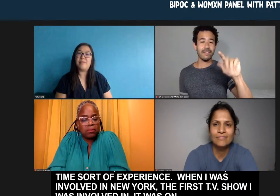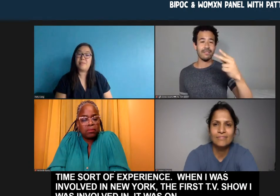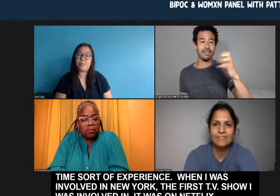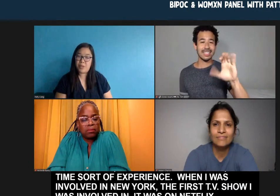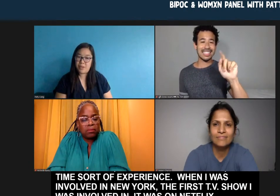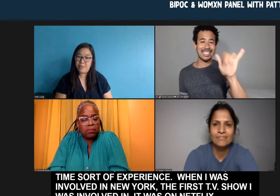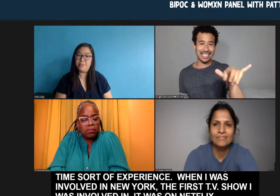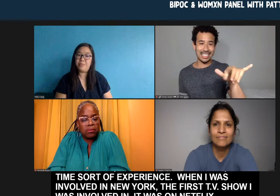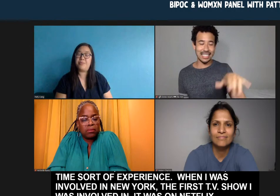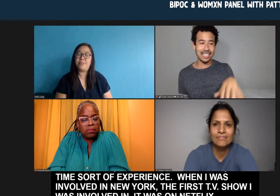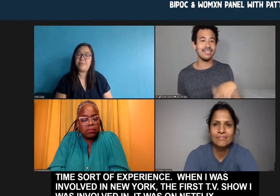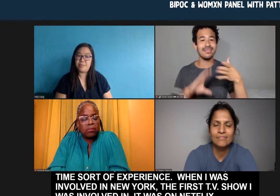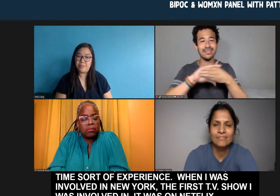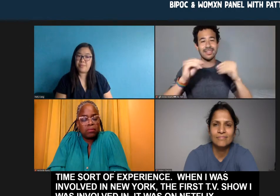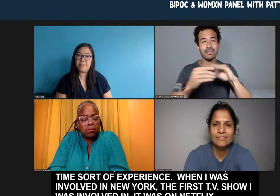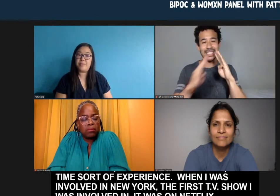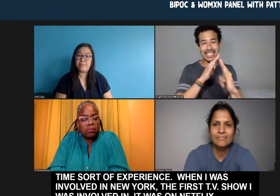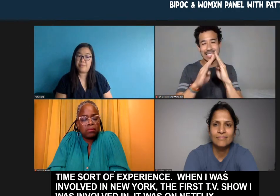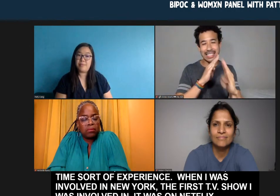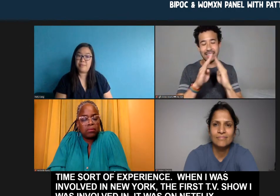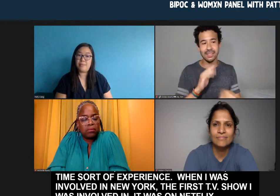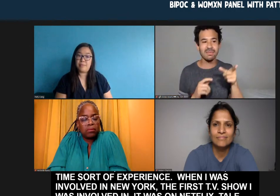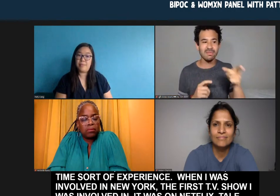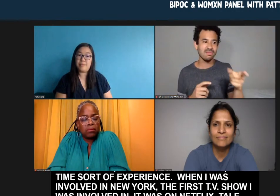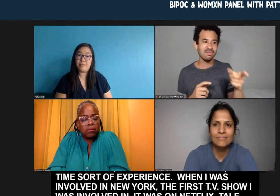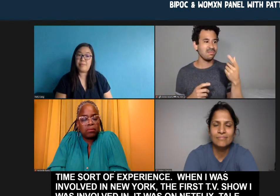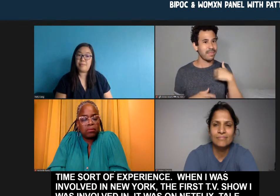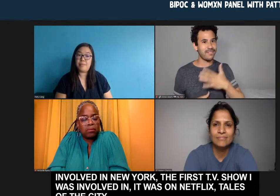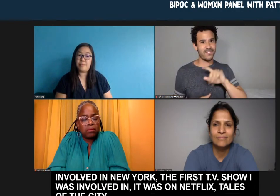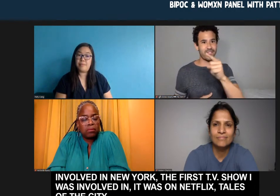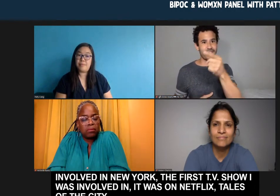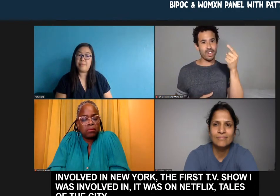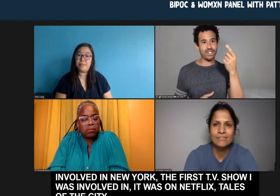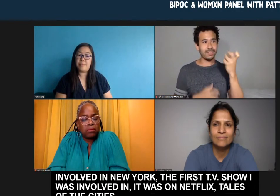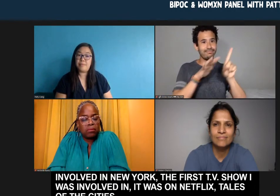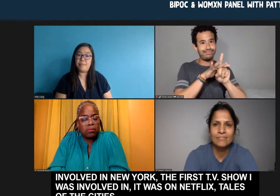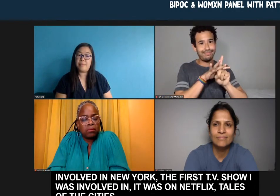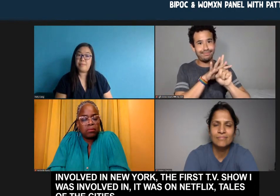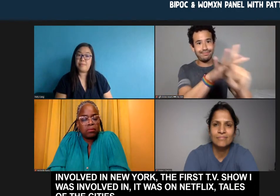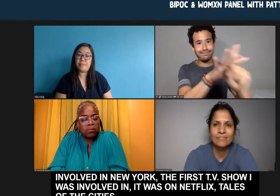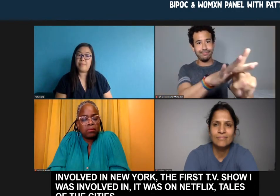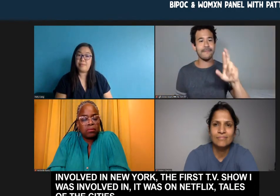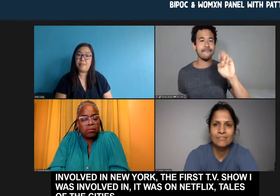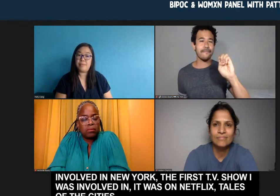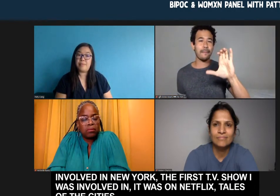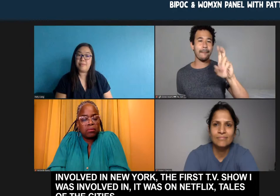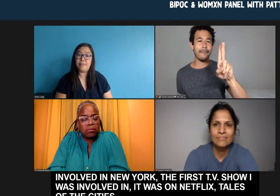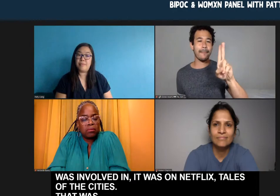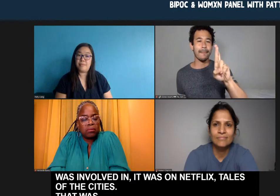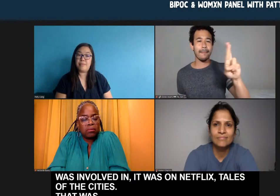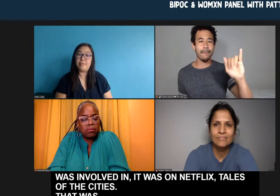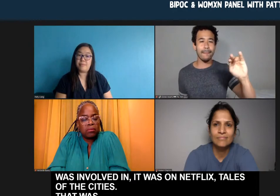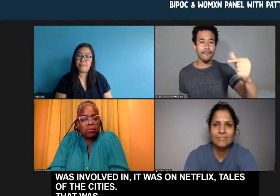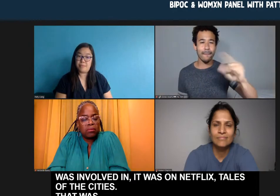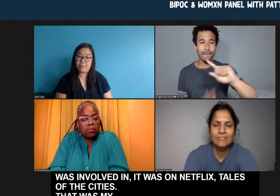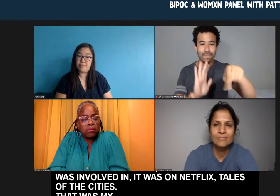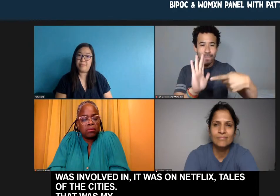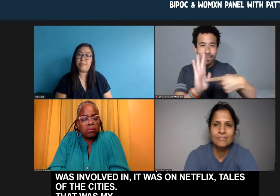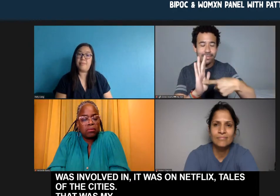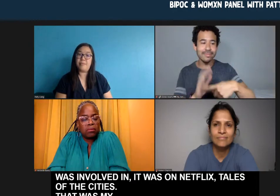Tales of the Cities. That was my first breakthrough, my first